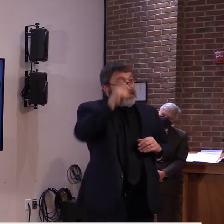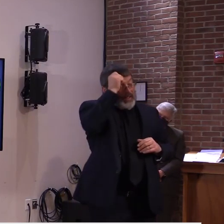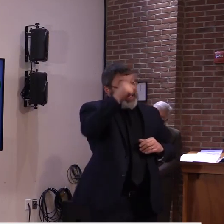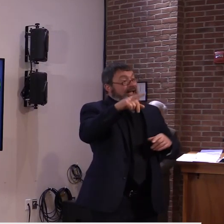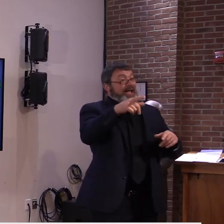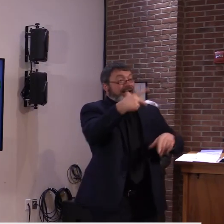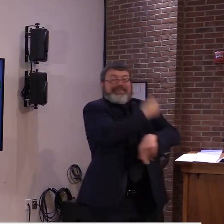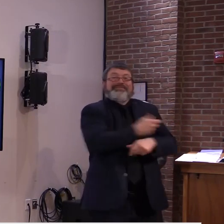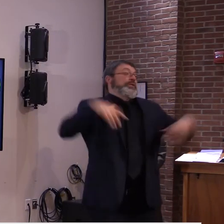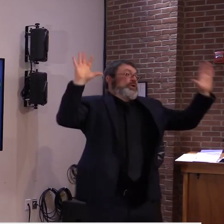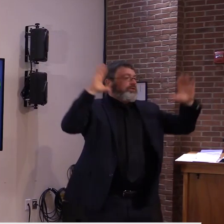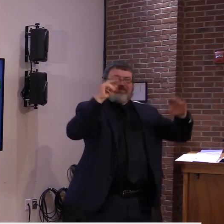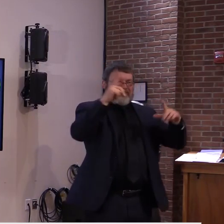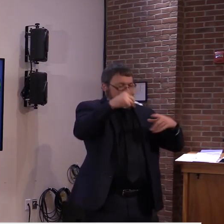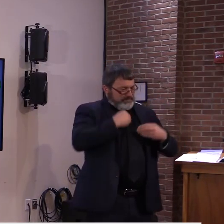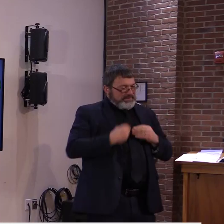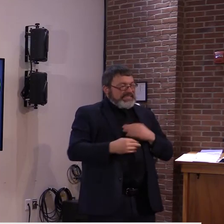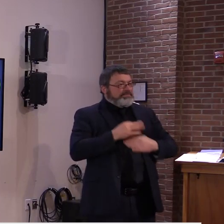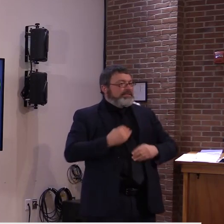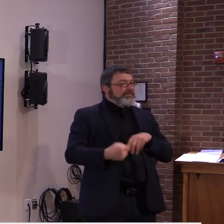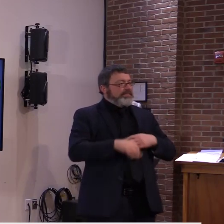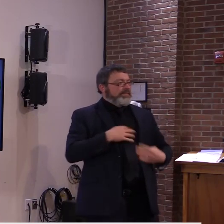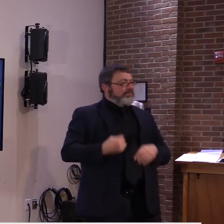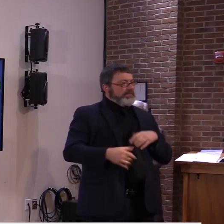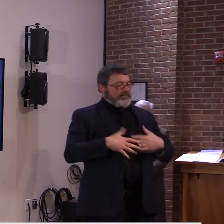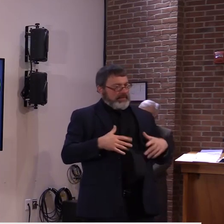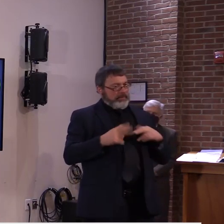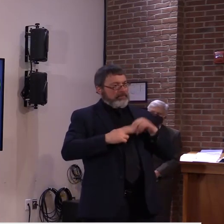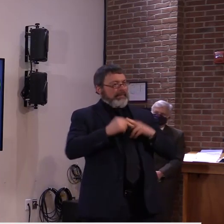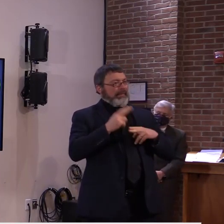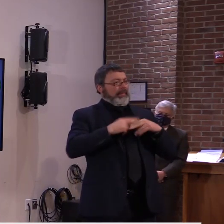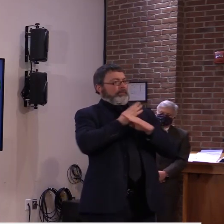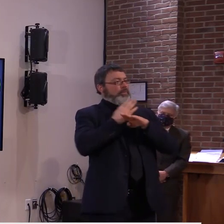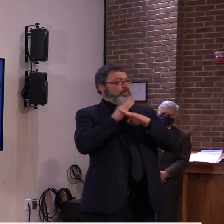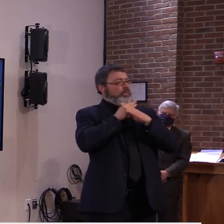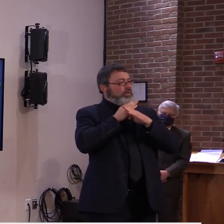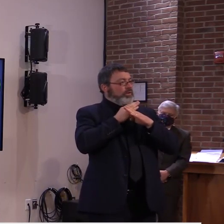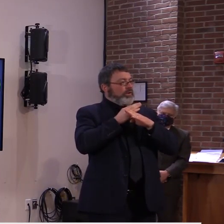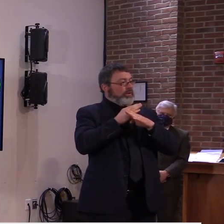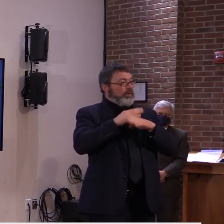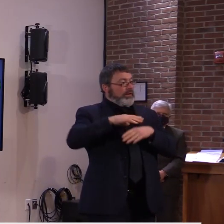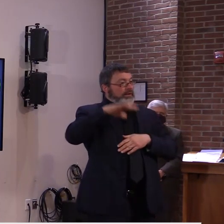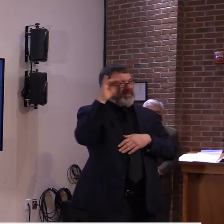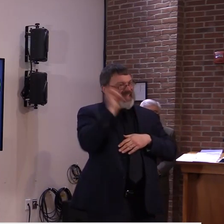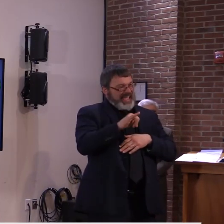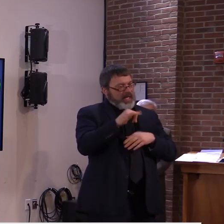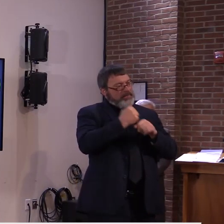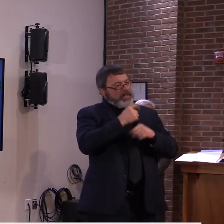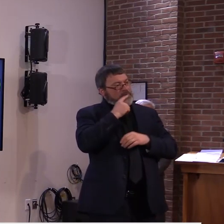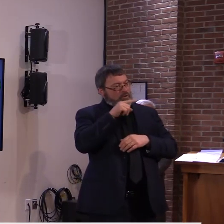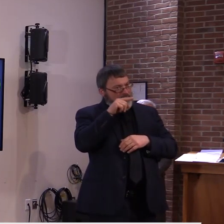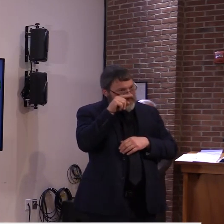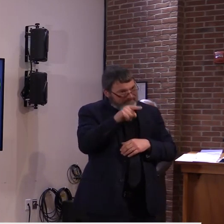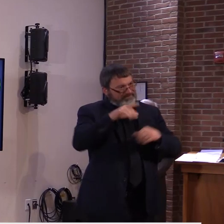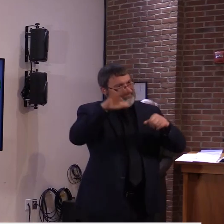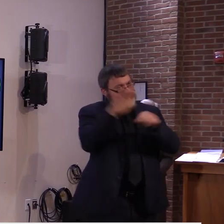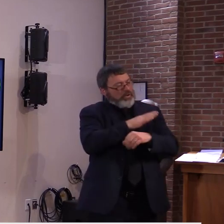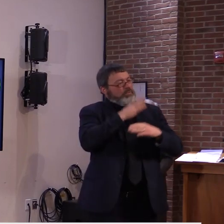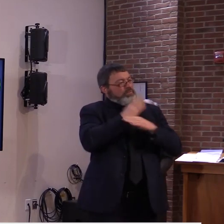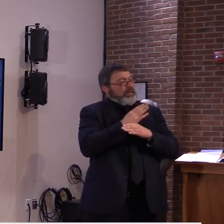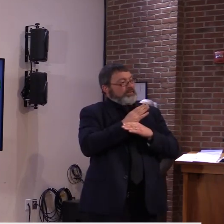days for the second dose, which could be 21 days, could be 28 days, it's gonna vary by vaccine. And then you have to allow